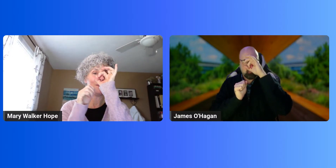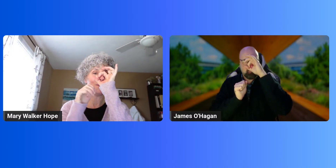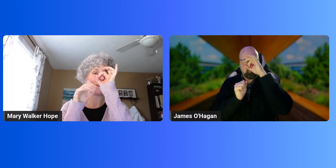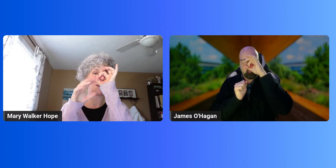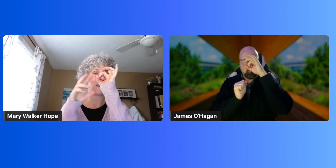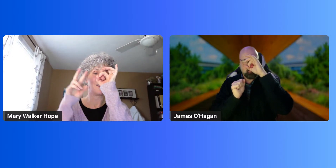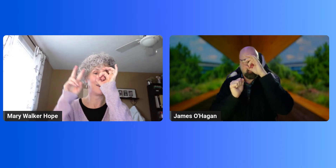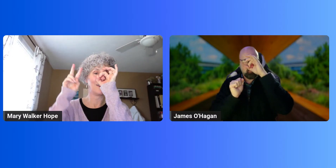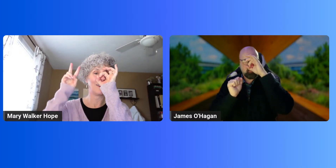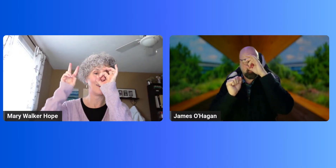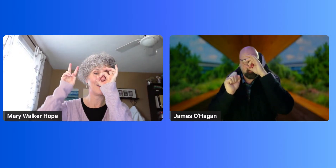Rudolph.